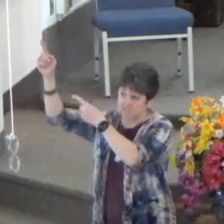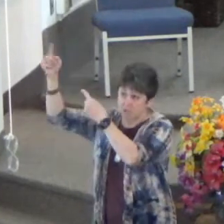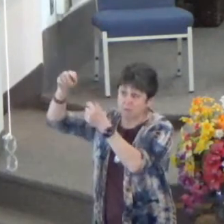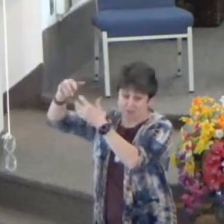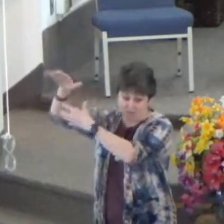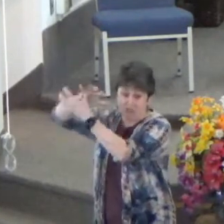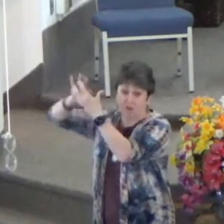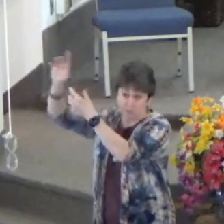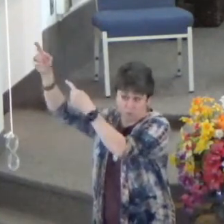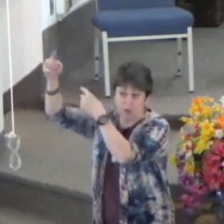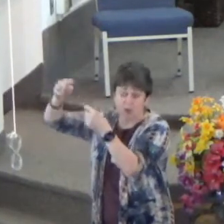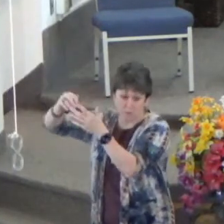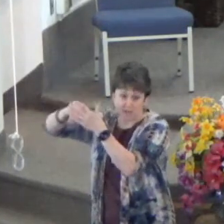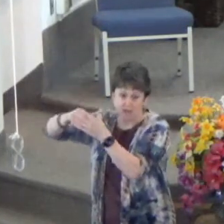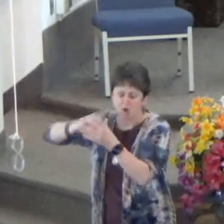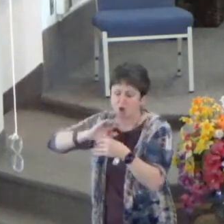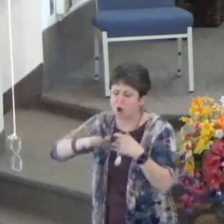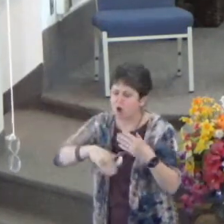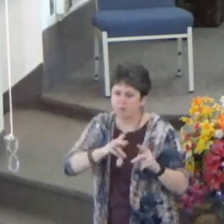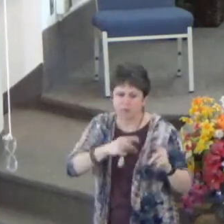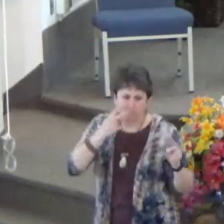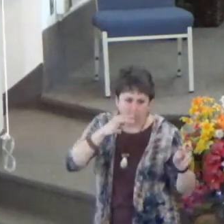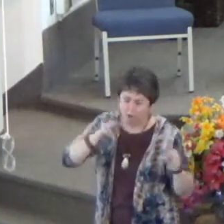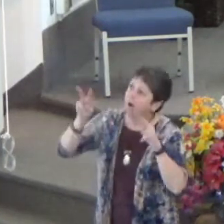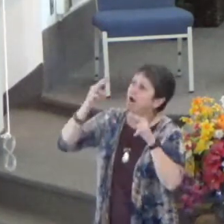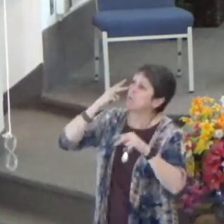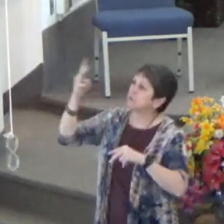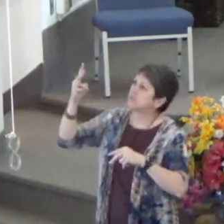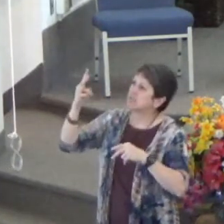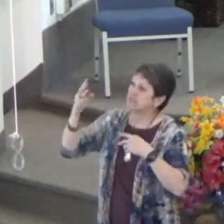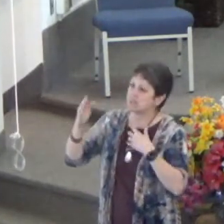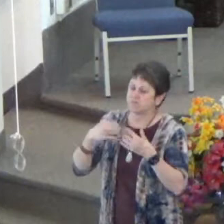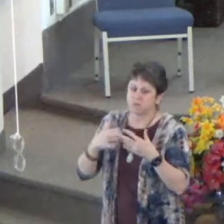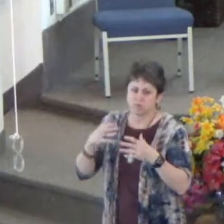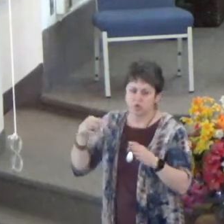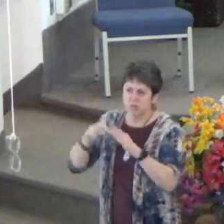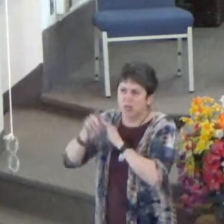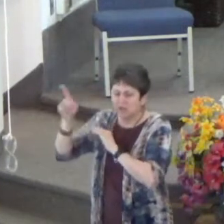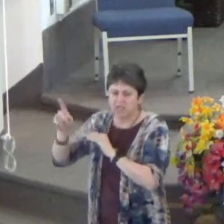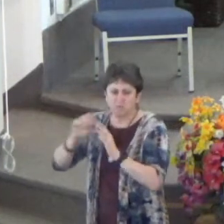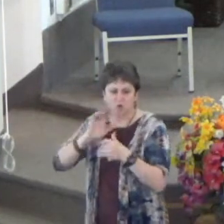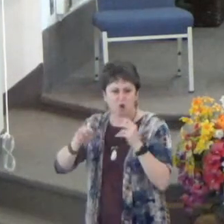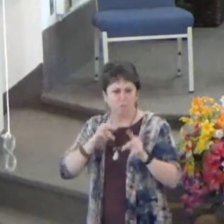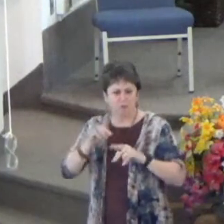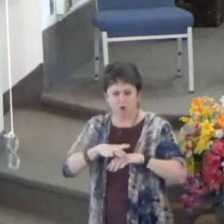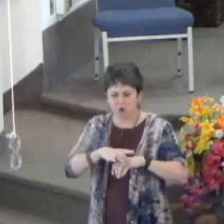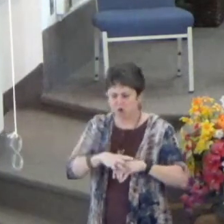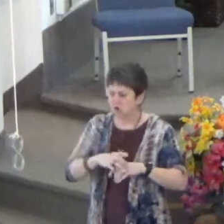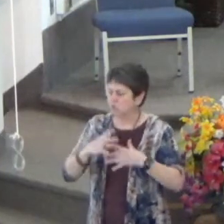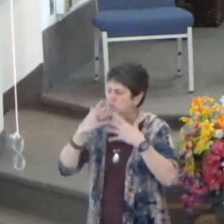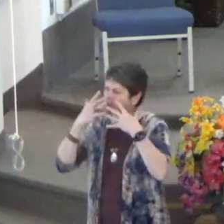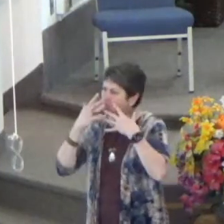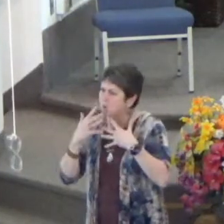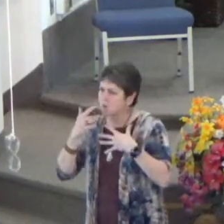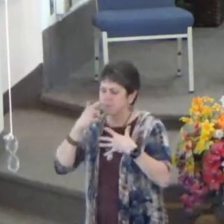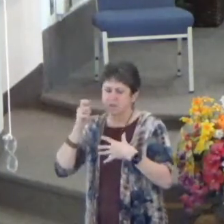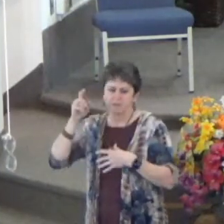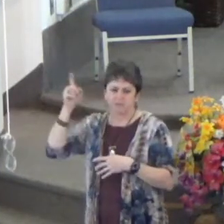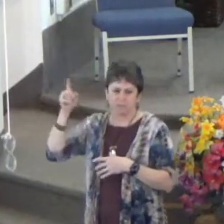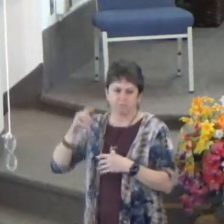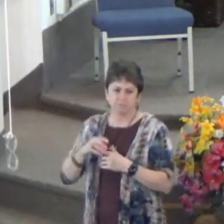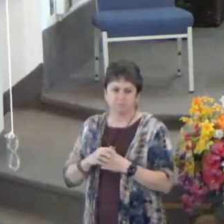clouds, and every eye will see him, even those who pierced him, and all peoples on earth will mourn because of